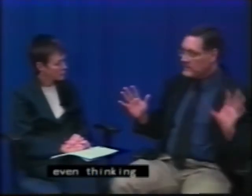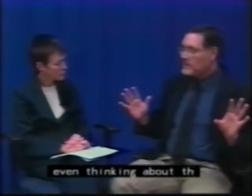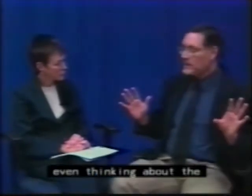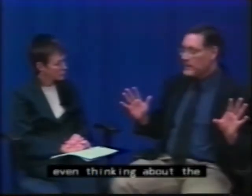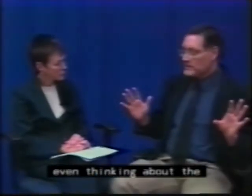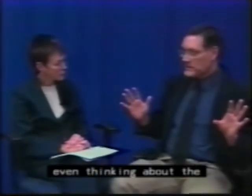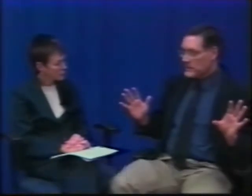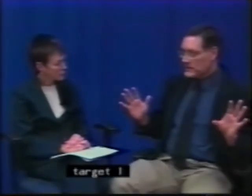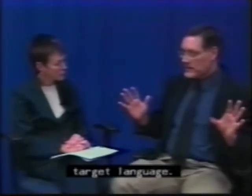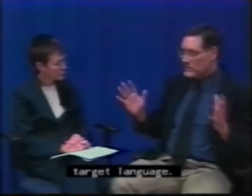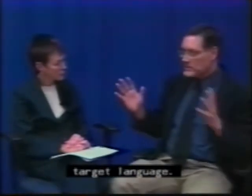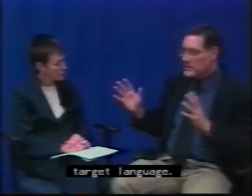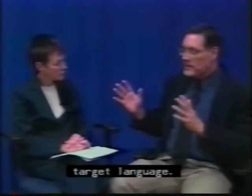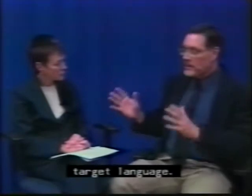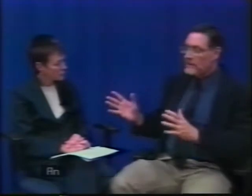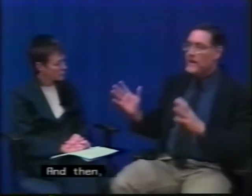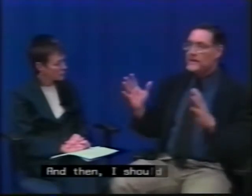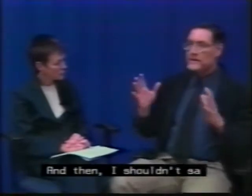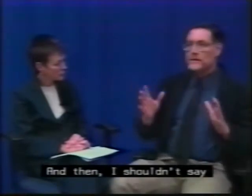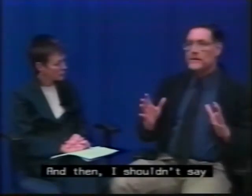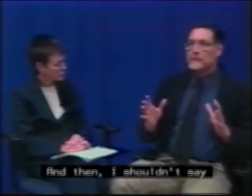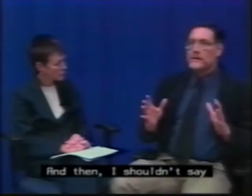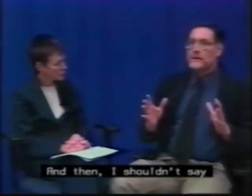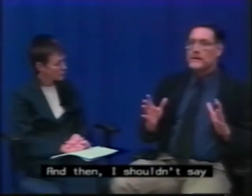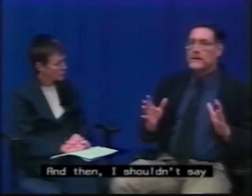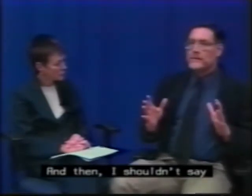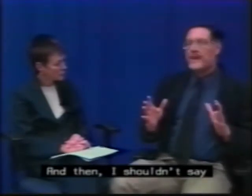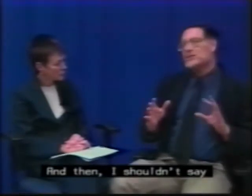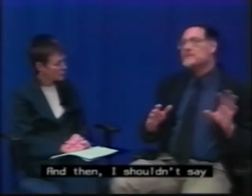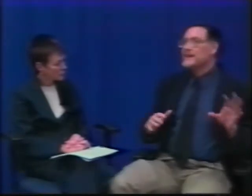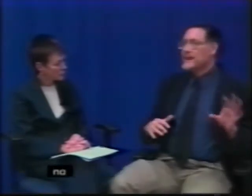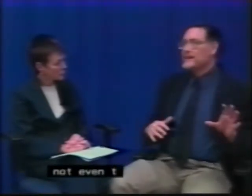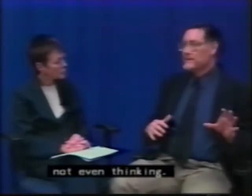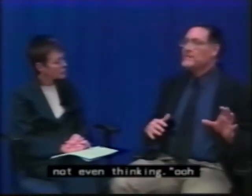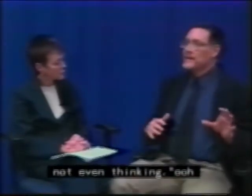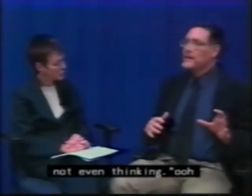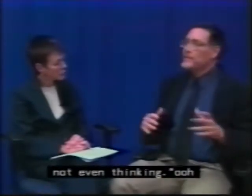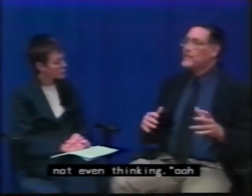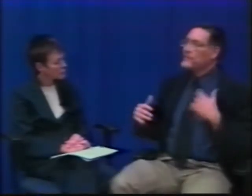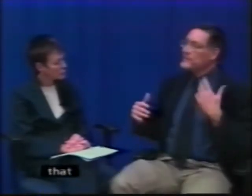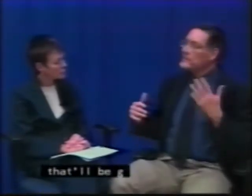thinking about the target language. And then, I shouldn't say not even thinking.